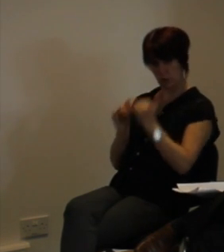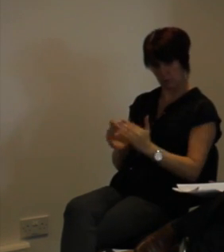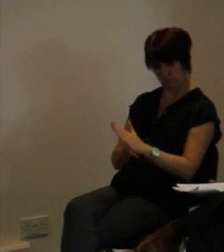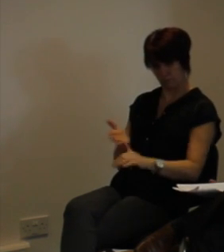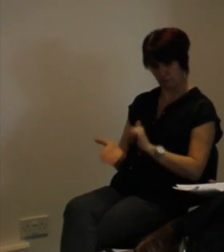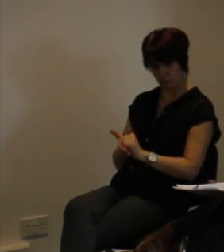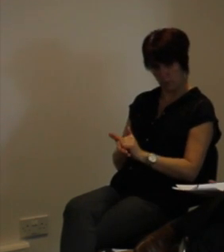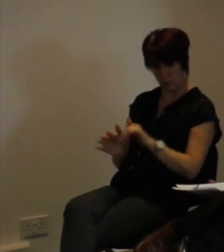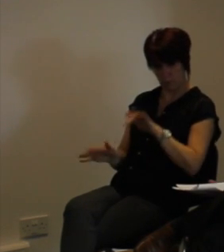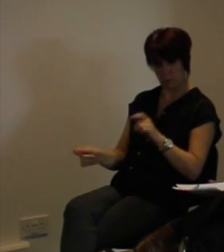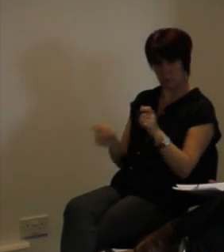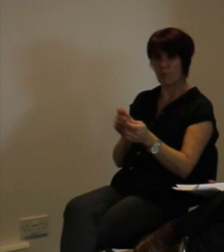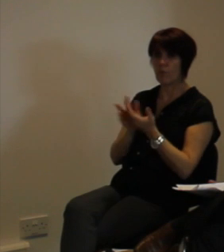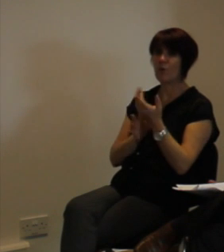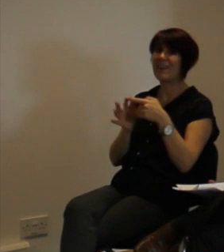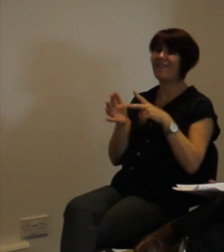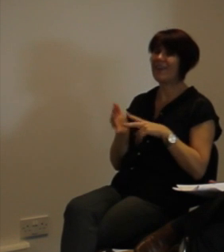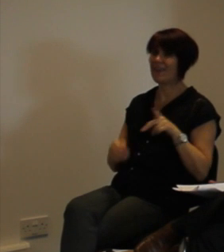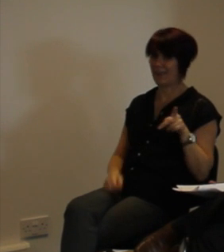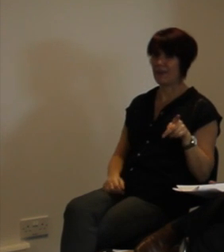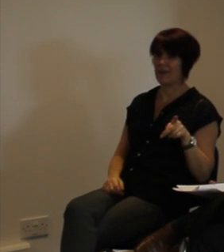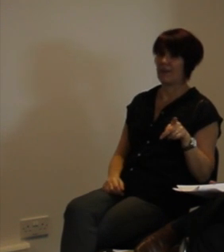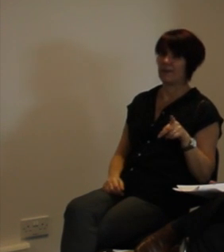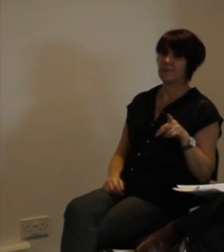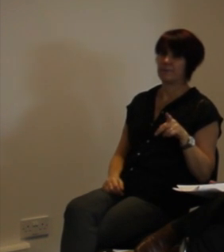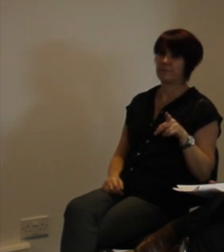properly, and so through external verification,